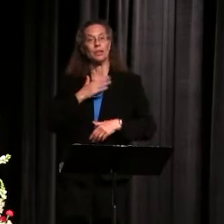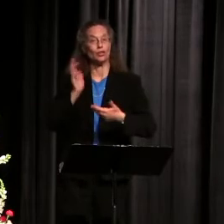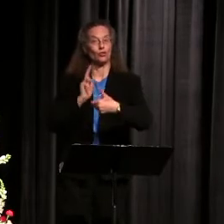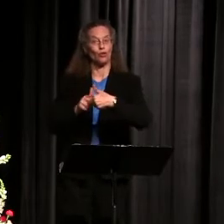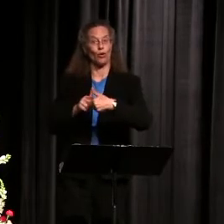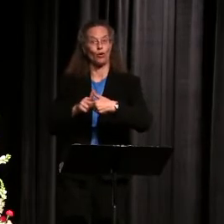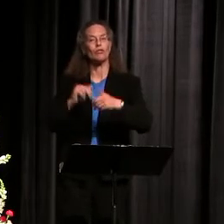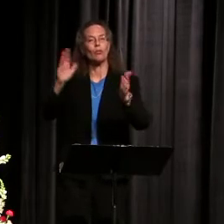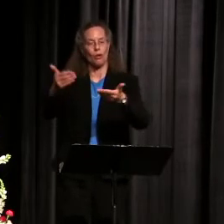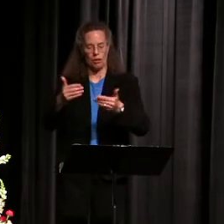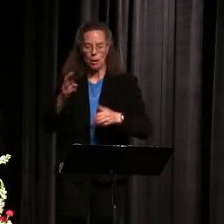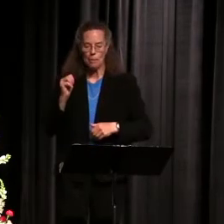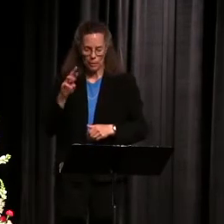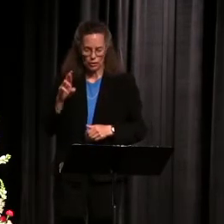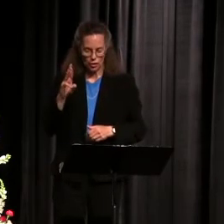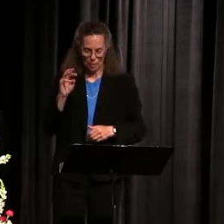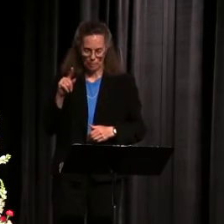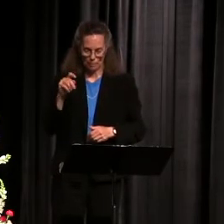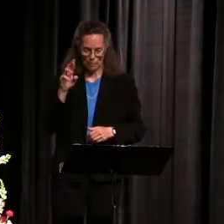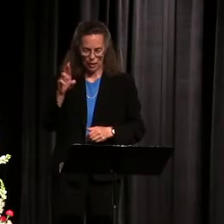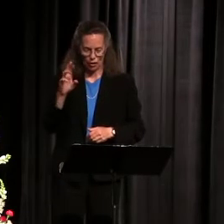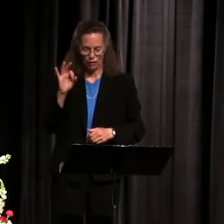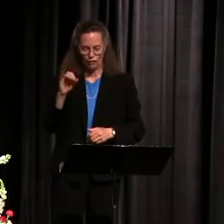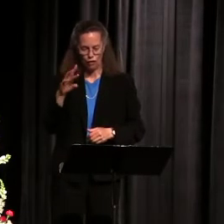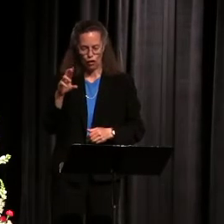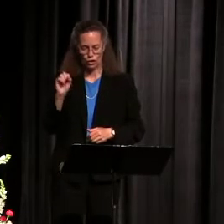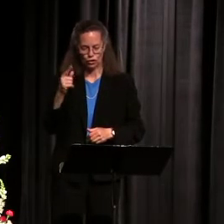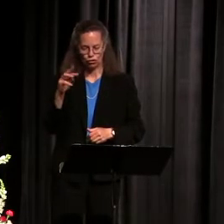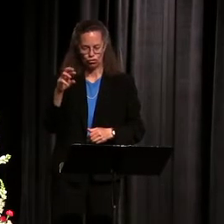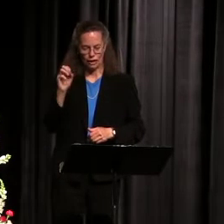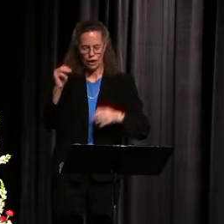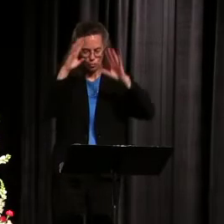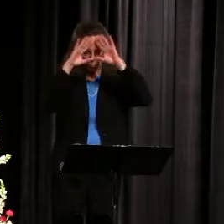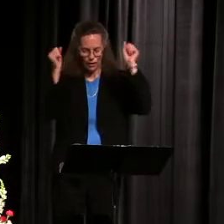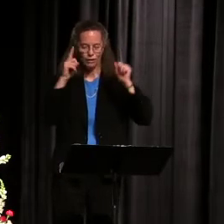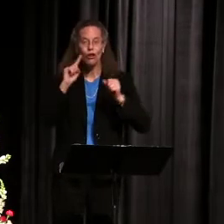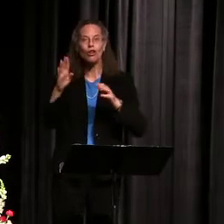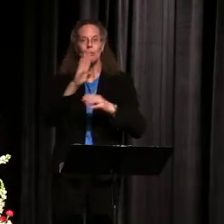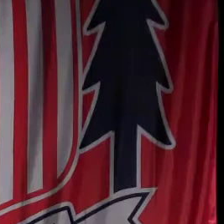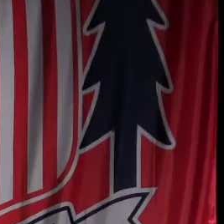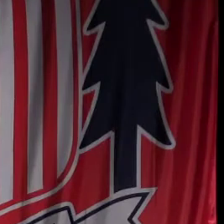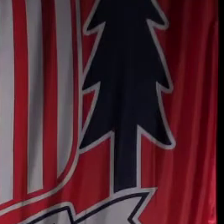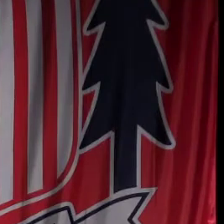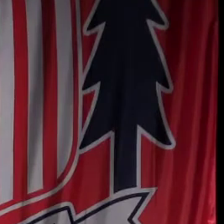join me in welcoming Mr. Peter Forsgren, President of the Board of Education, to offer a warm welcome to the graduates.